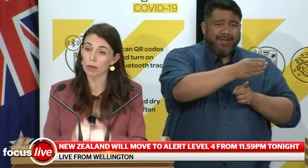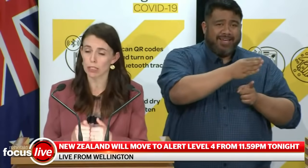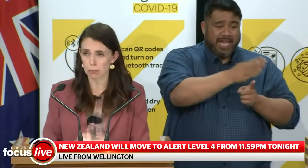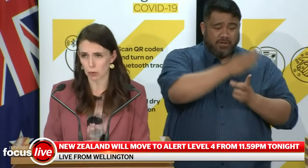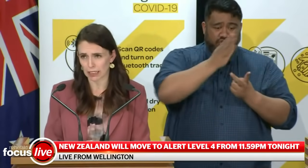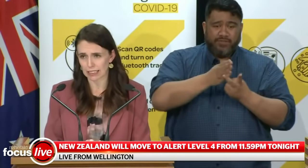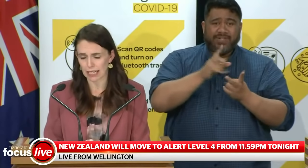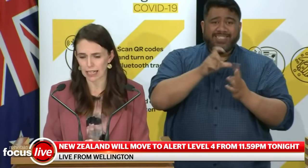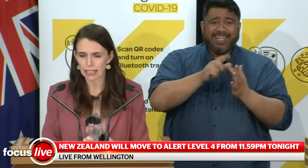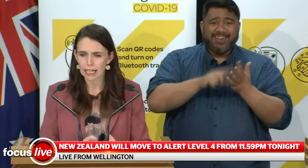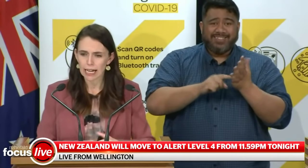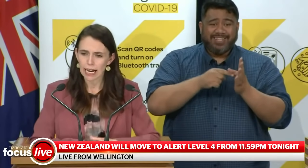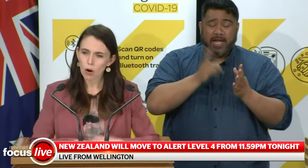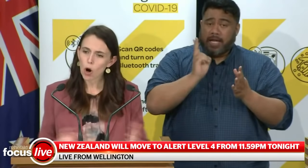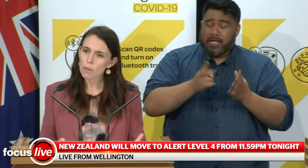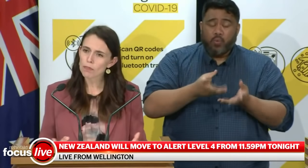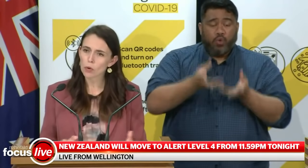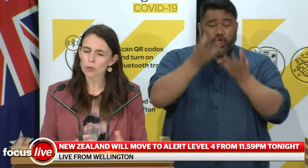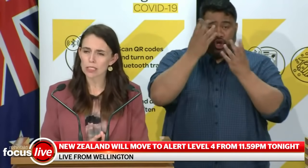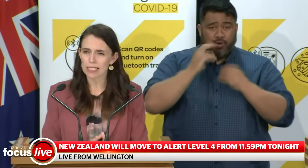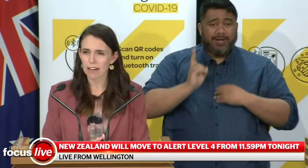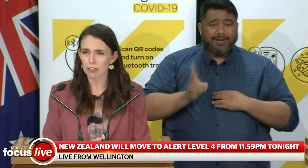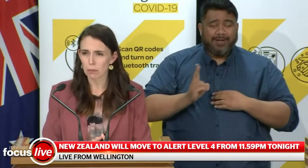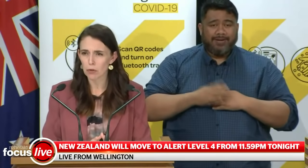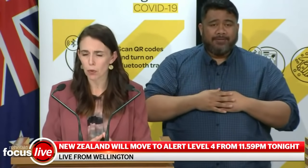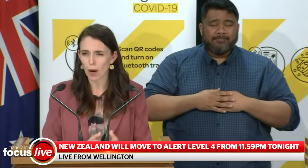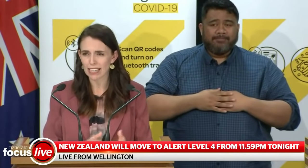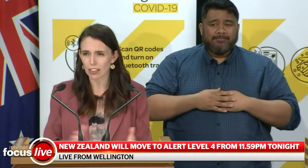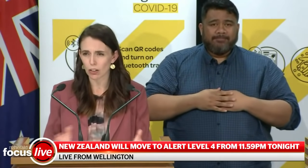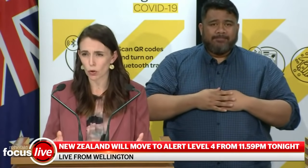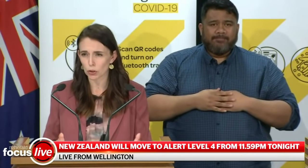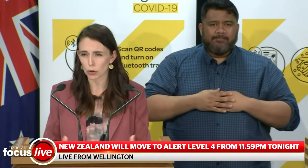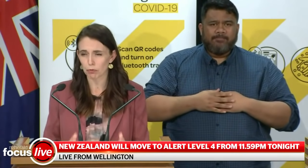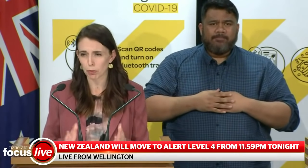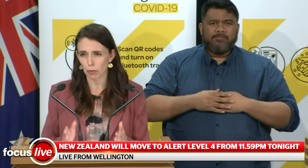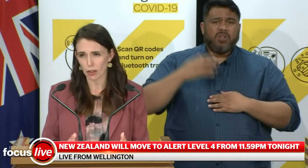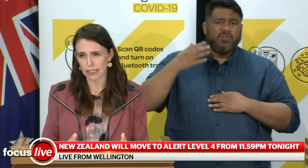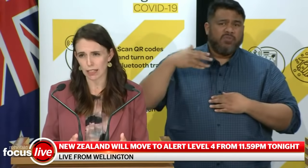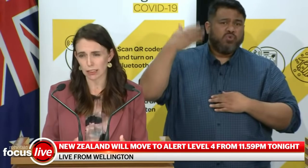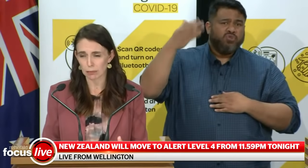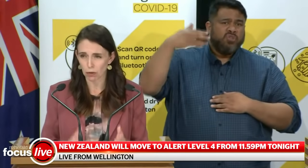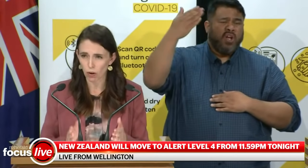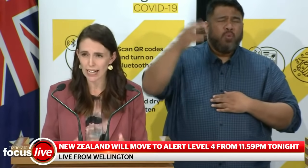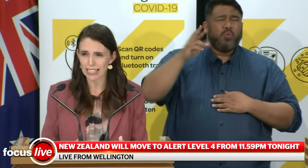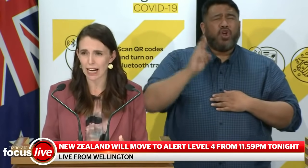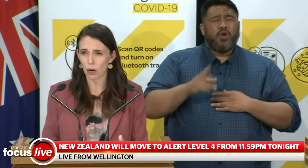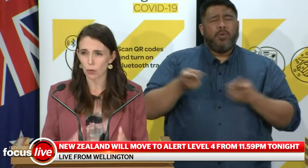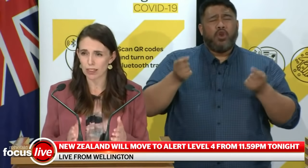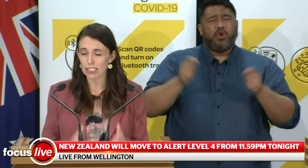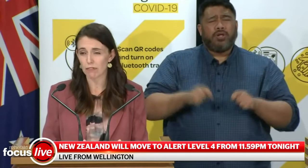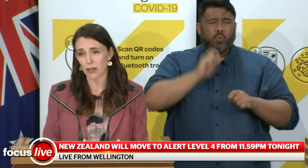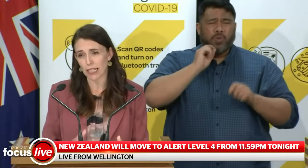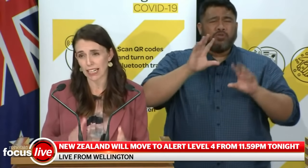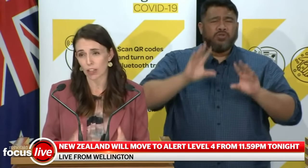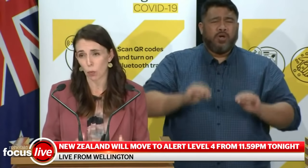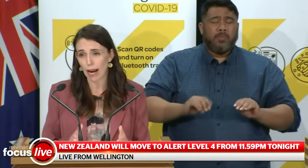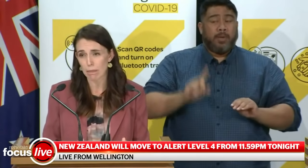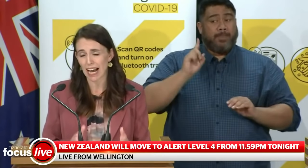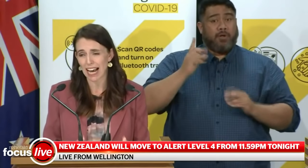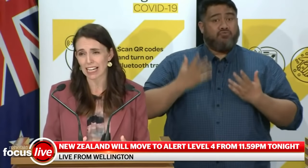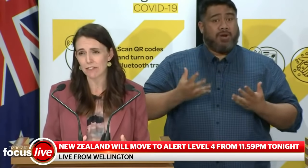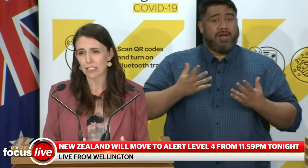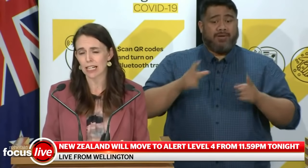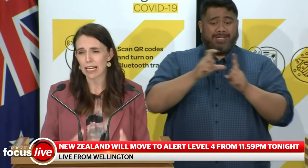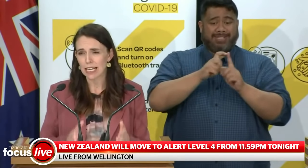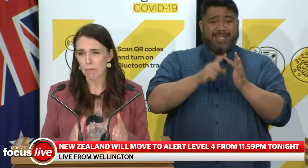changer. We're responding to that. Our hope, of course, is to have to move away in the long term from lockdowns. But right now, with this variant and the way